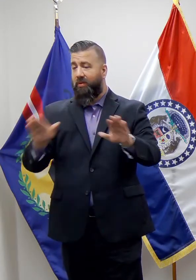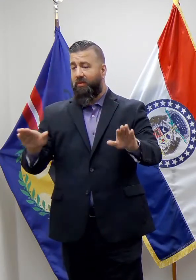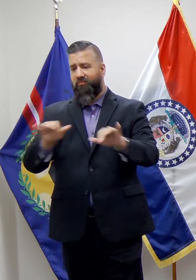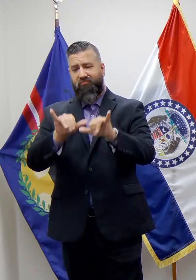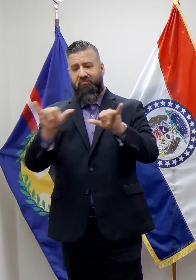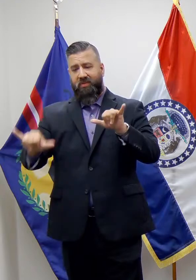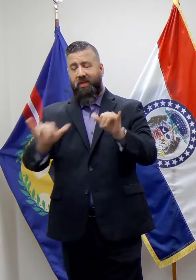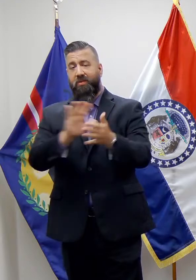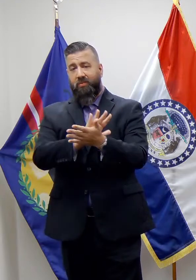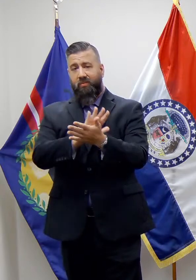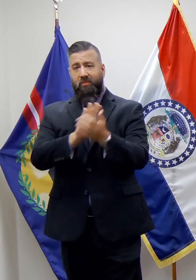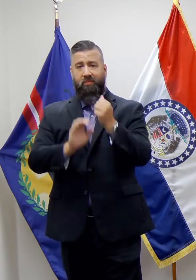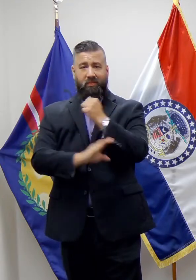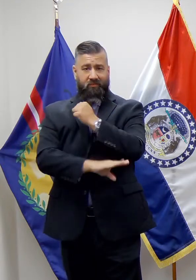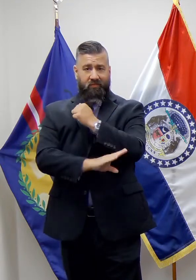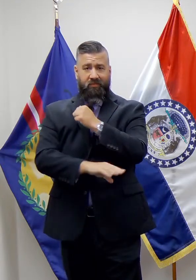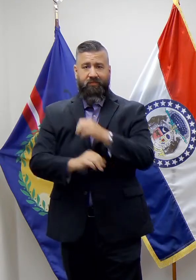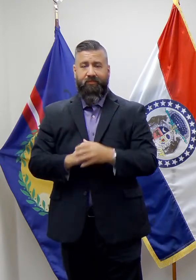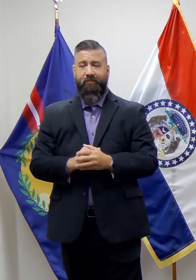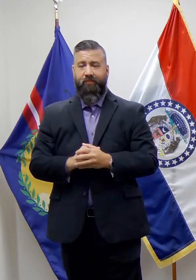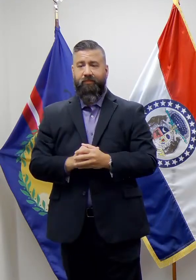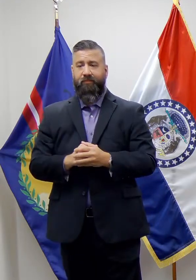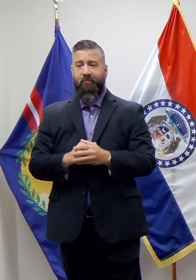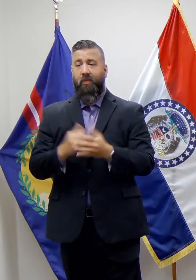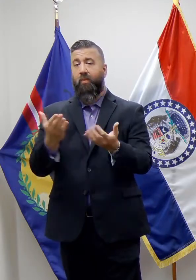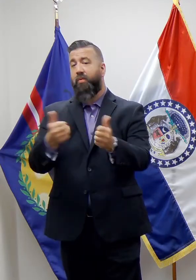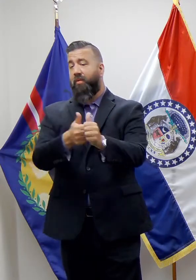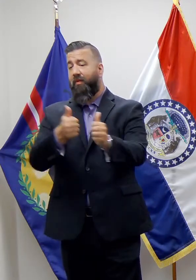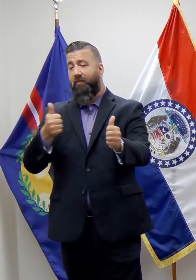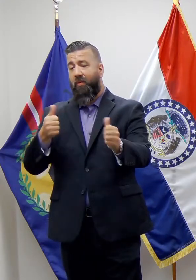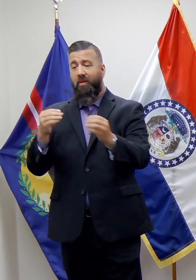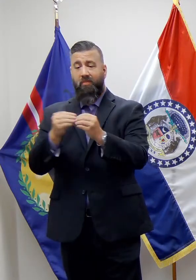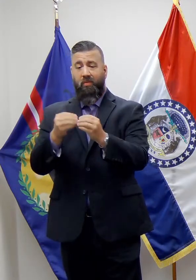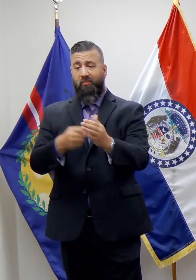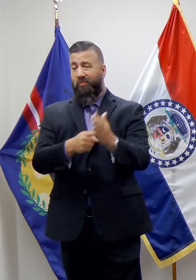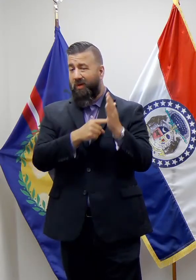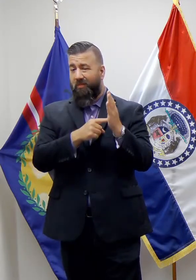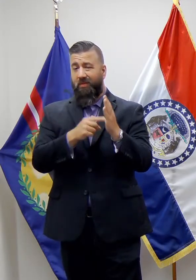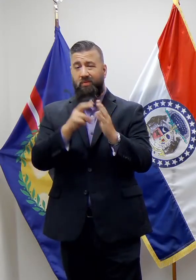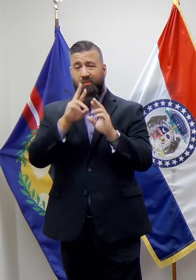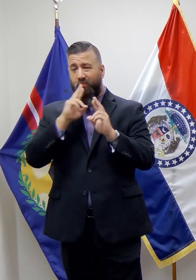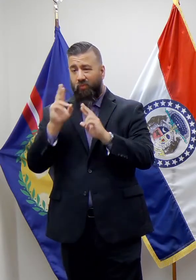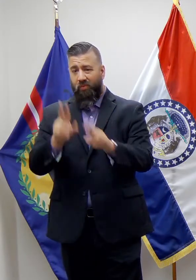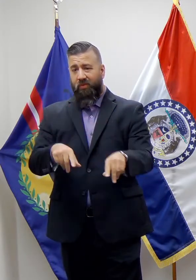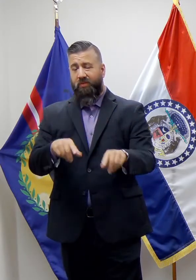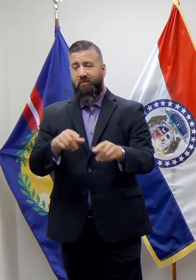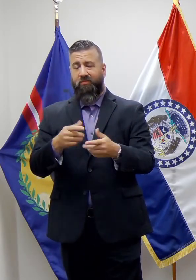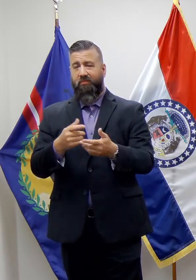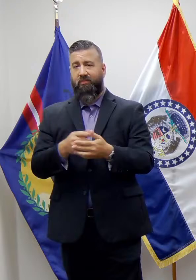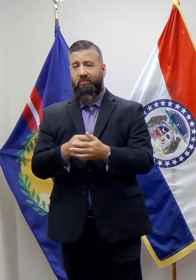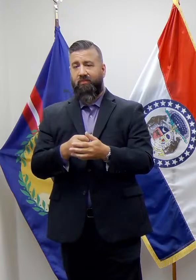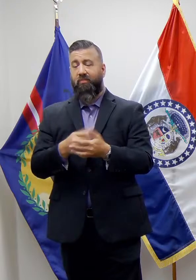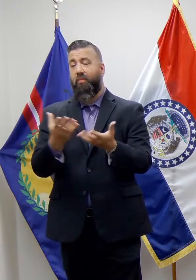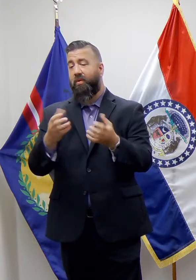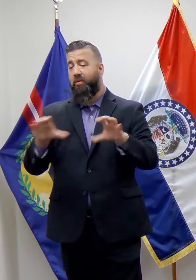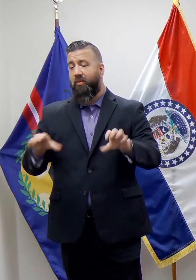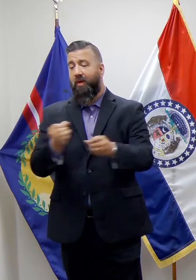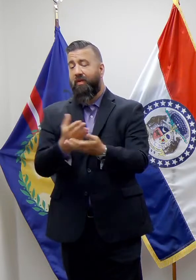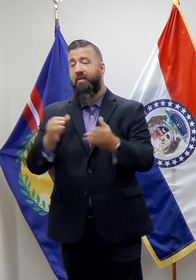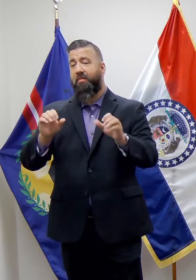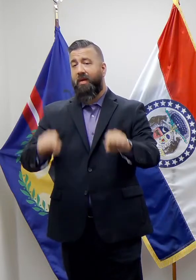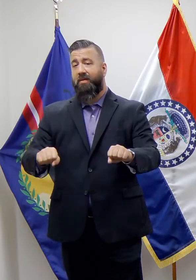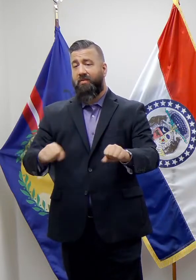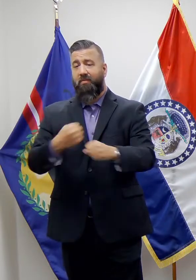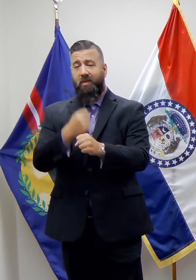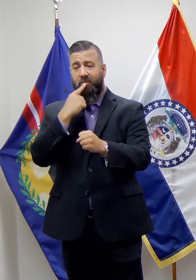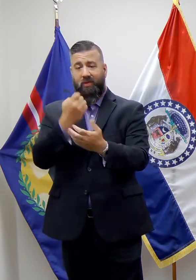fall, that you want to avoid any further restrictions, and that we need to do everything possible to keep the economy strong and